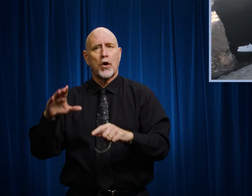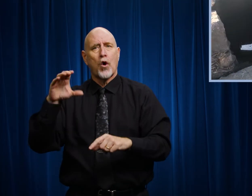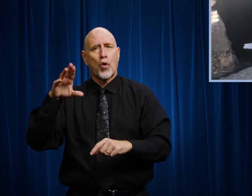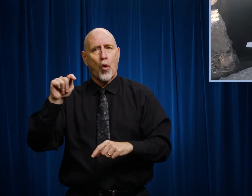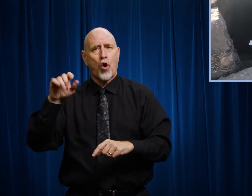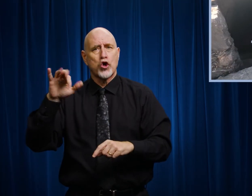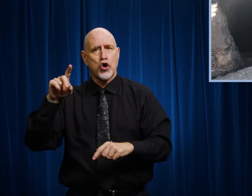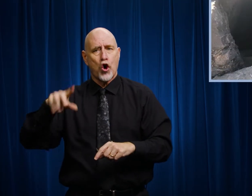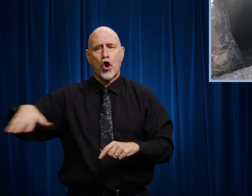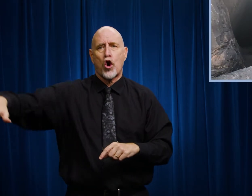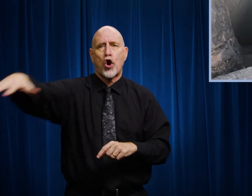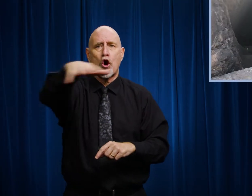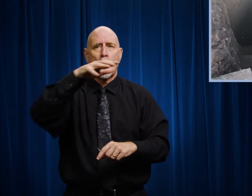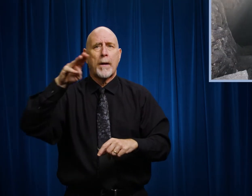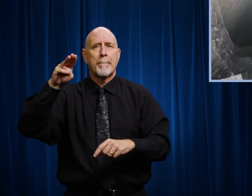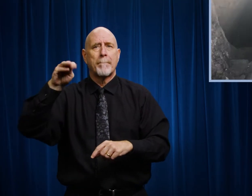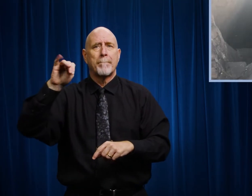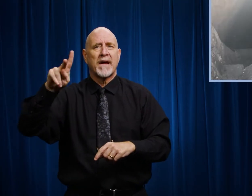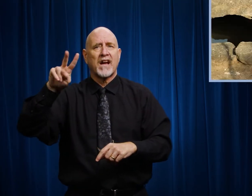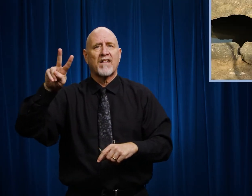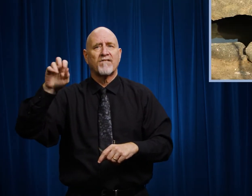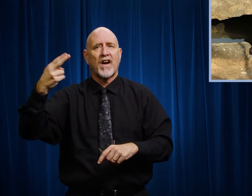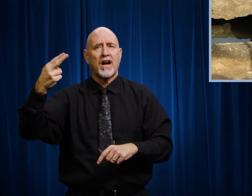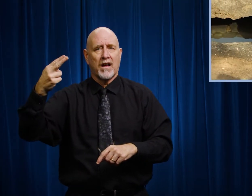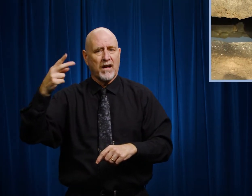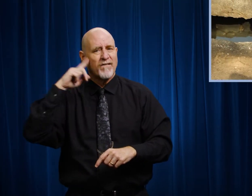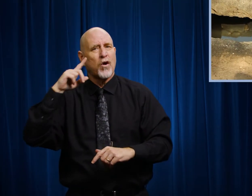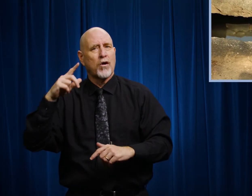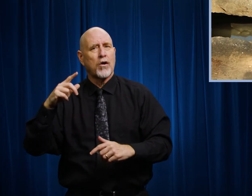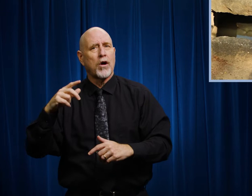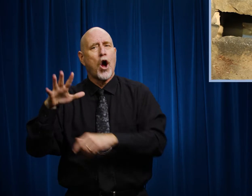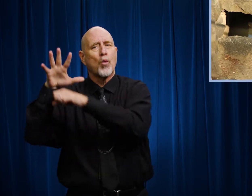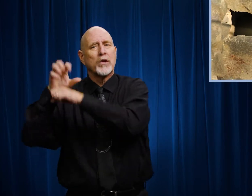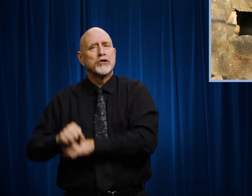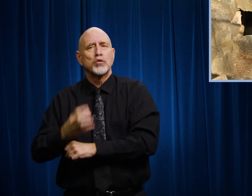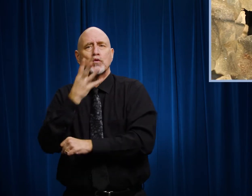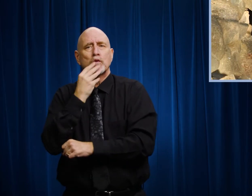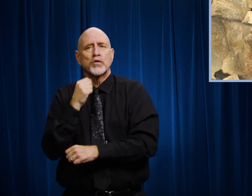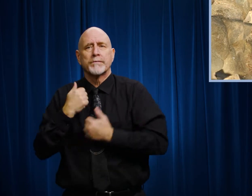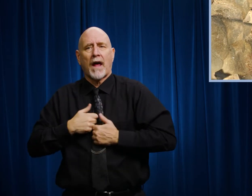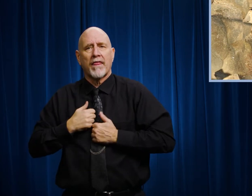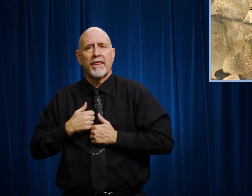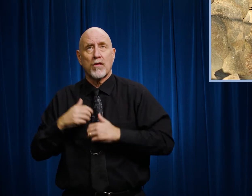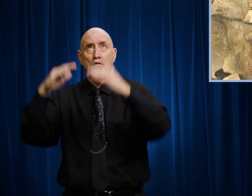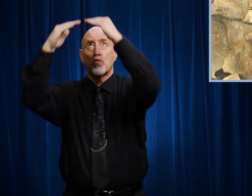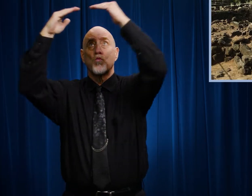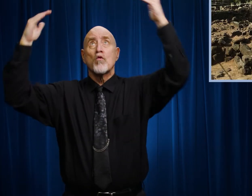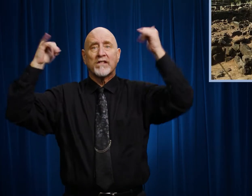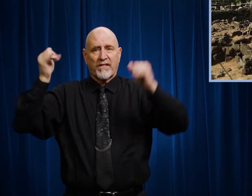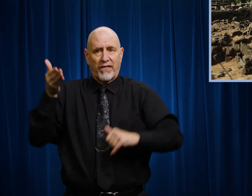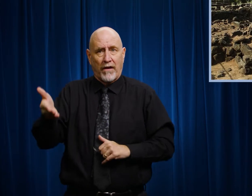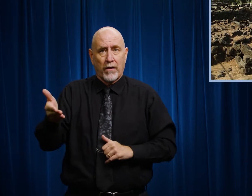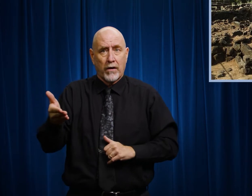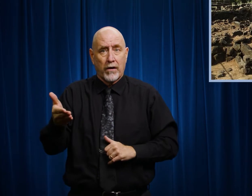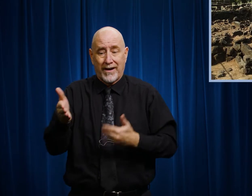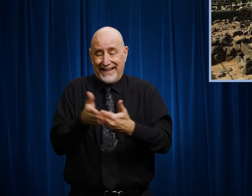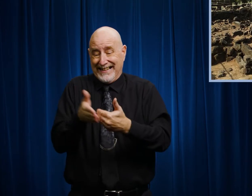with a courtyard and mikveh, or large ritual bath with a roof still intact. Adjacent to the